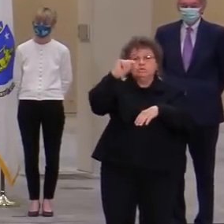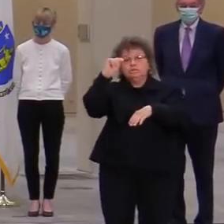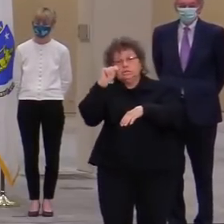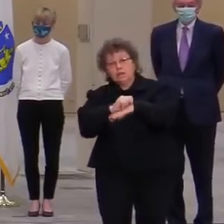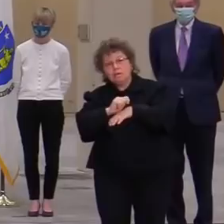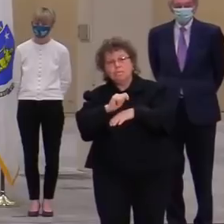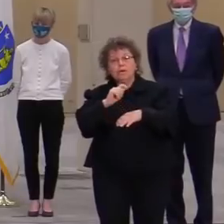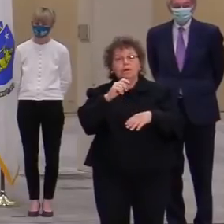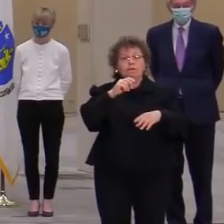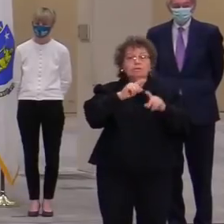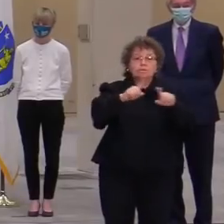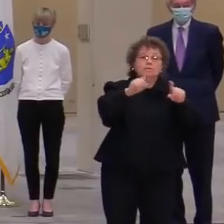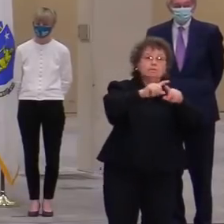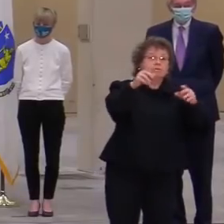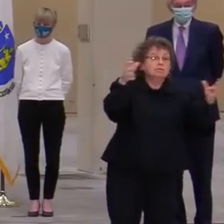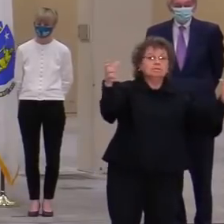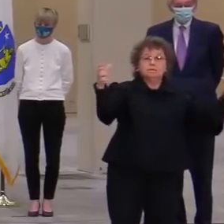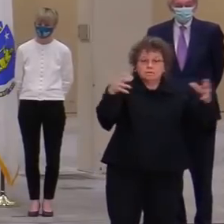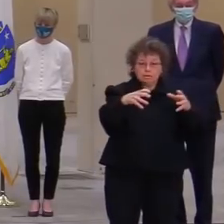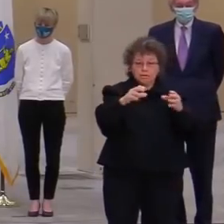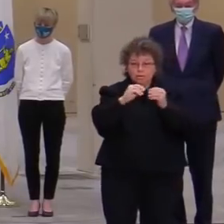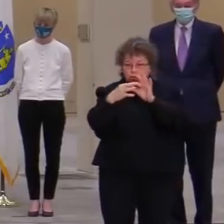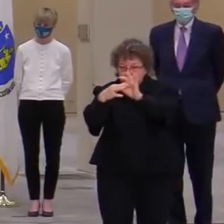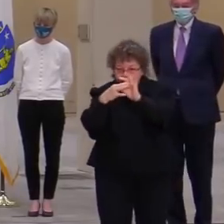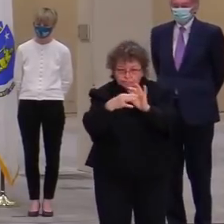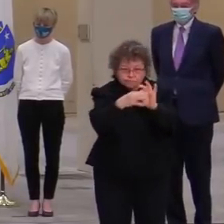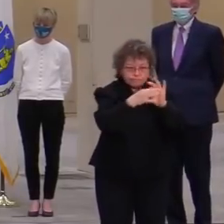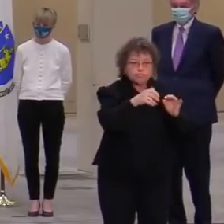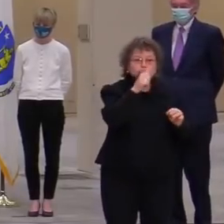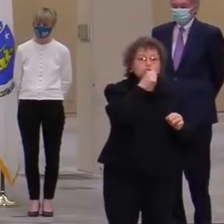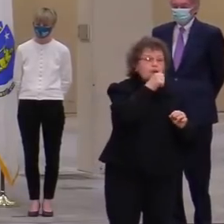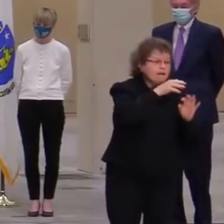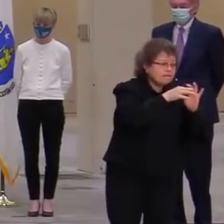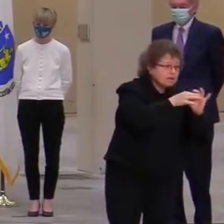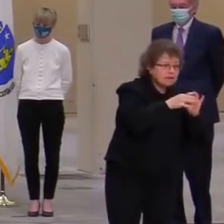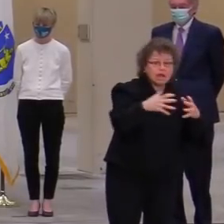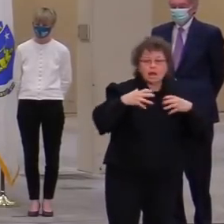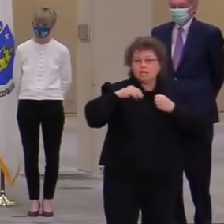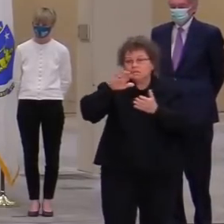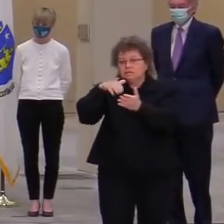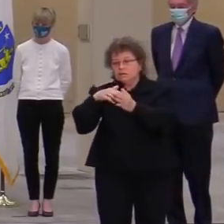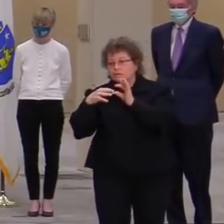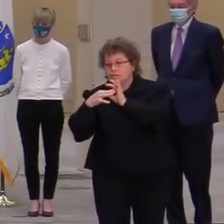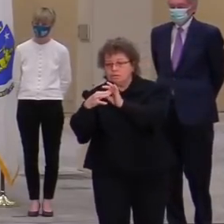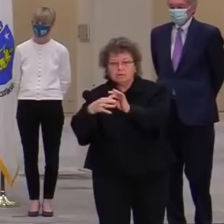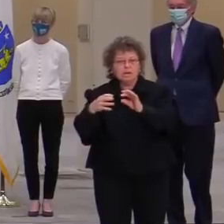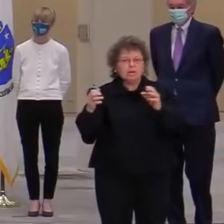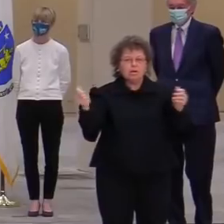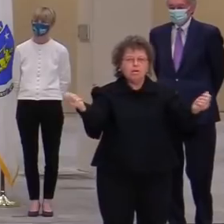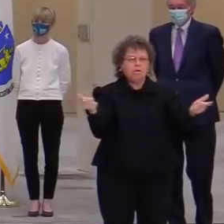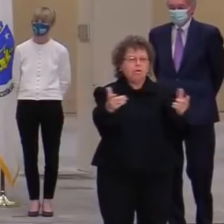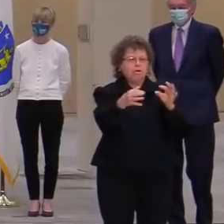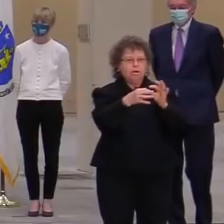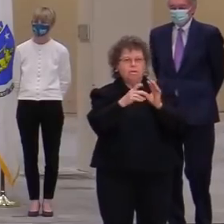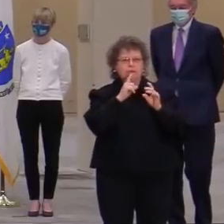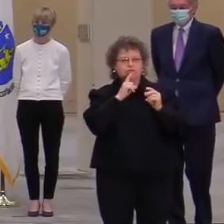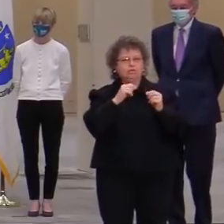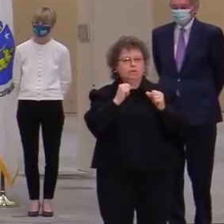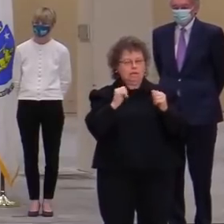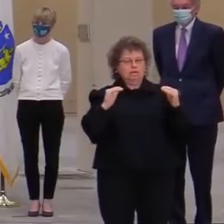organizations, private sector, the health organizations, to make sure that we are able to meet those